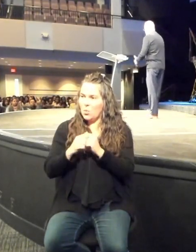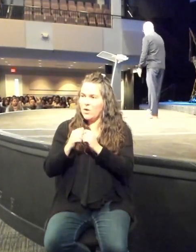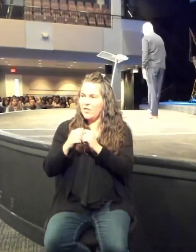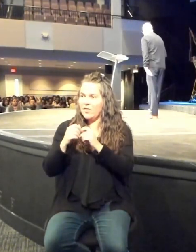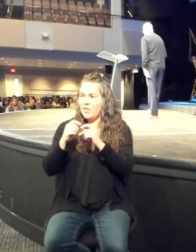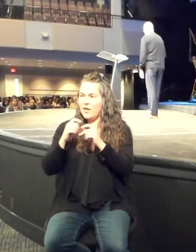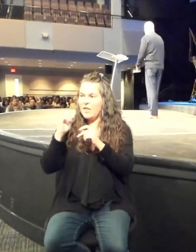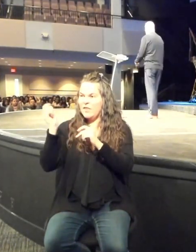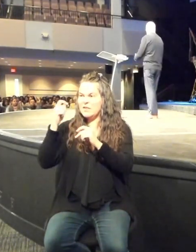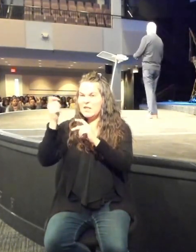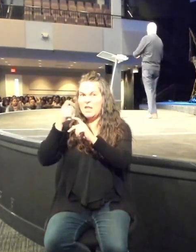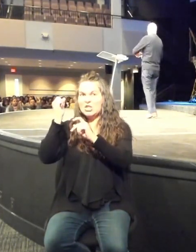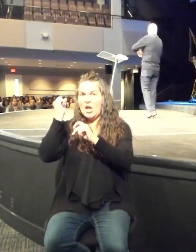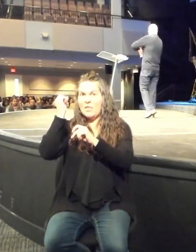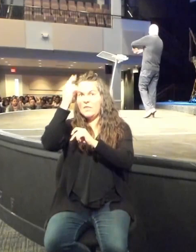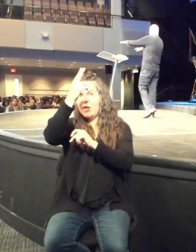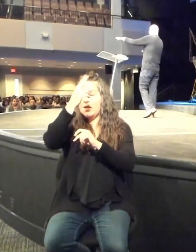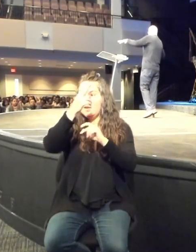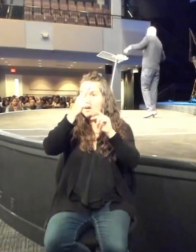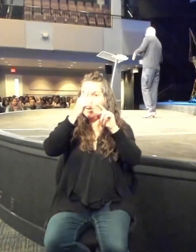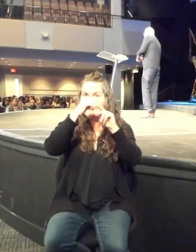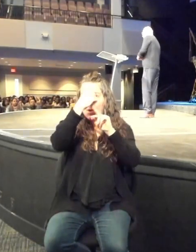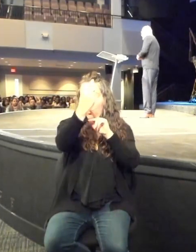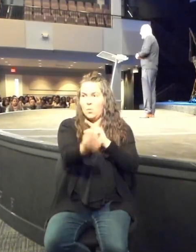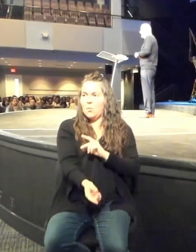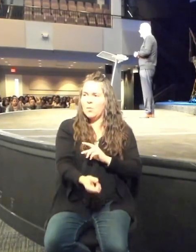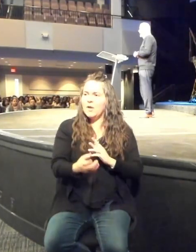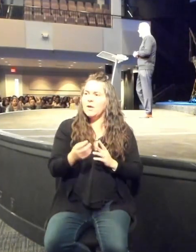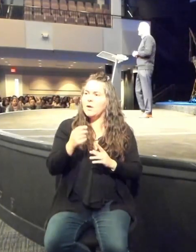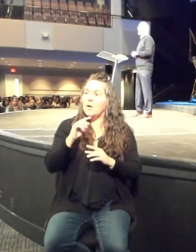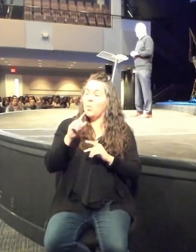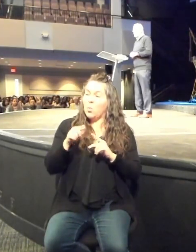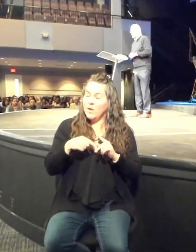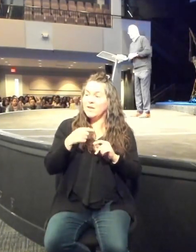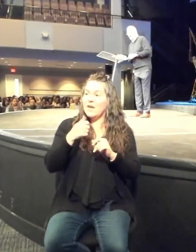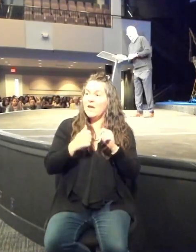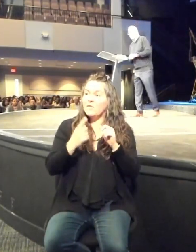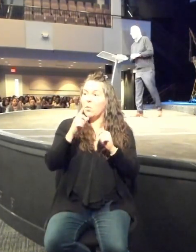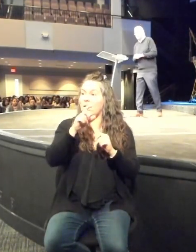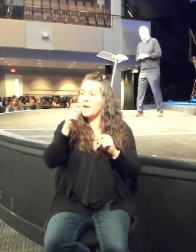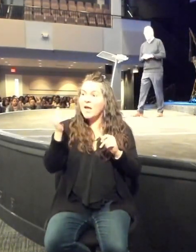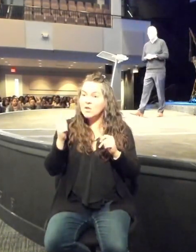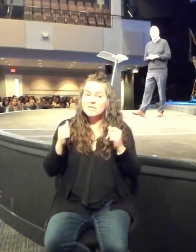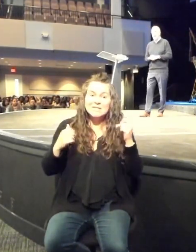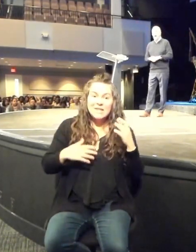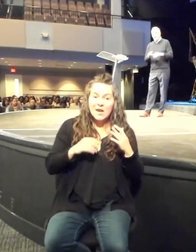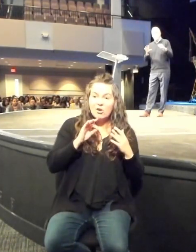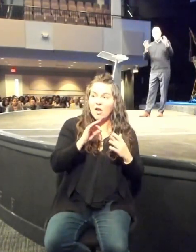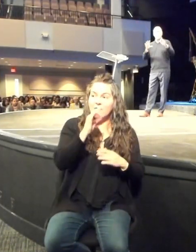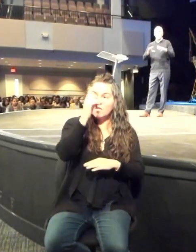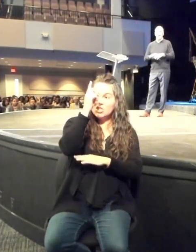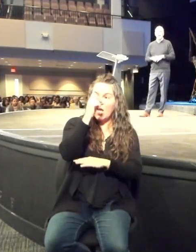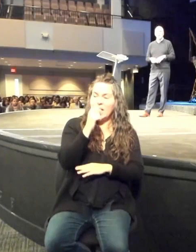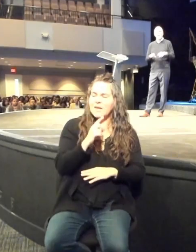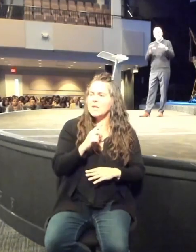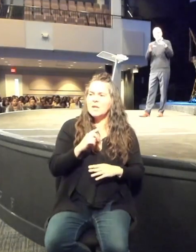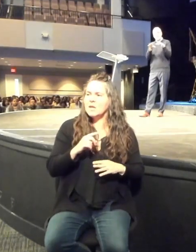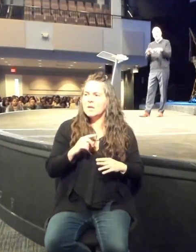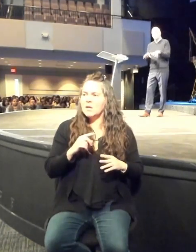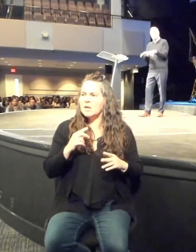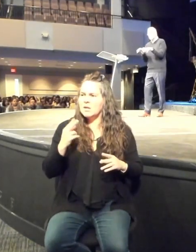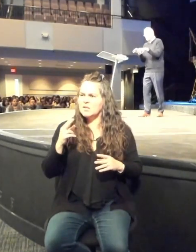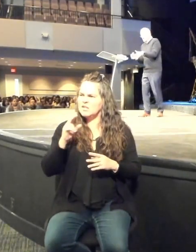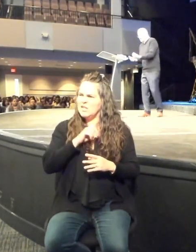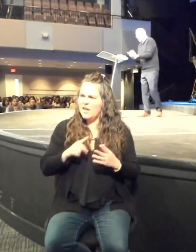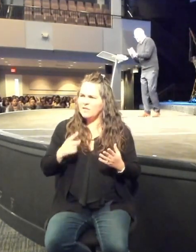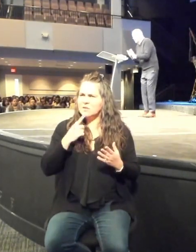fell Goliath. He was the man that, when everyone else was living in intimidation of Goliath, he stood up and said, "I'm going to fight him." But nevertheless,